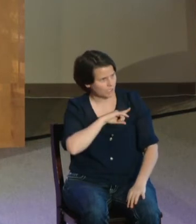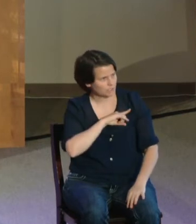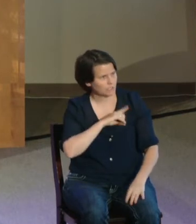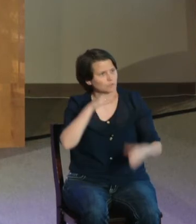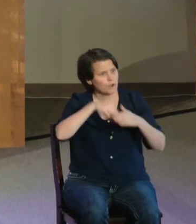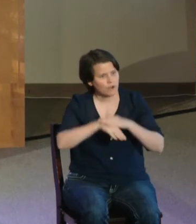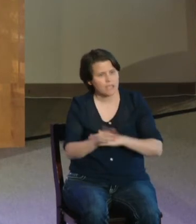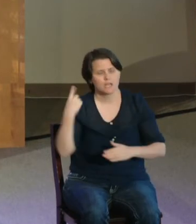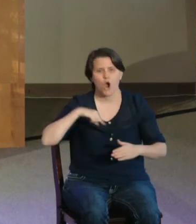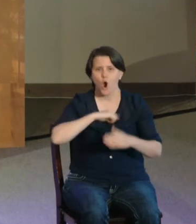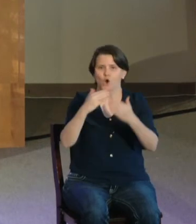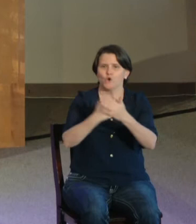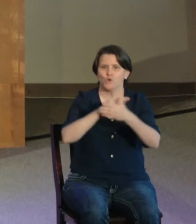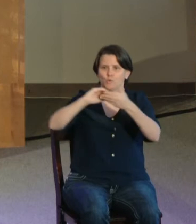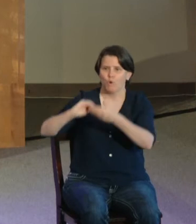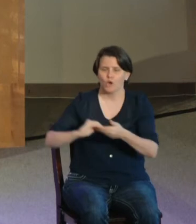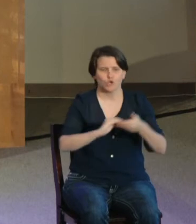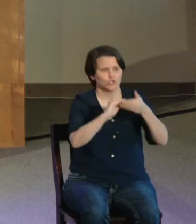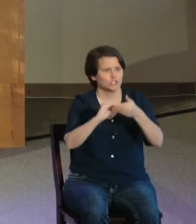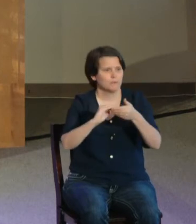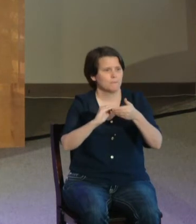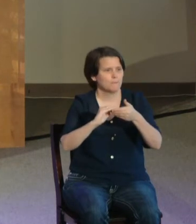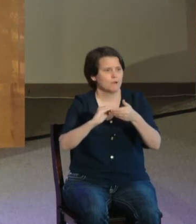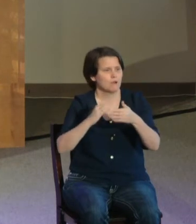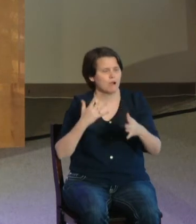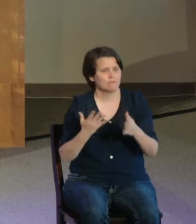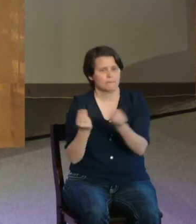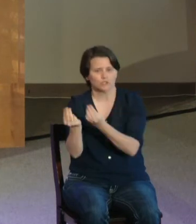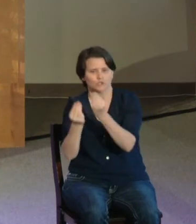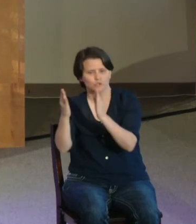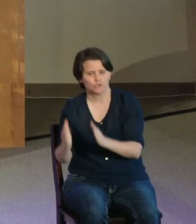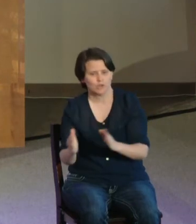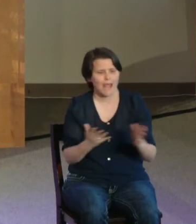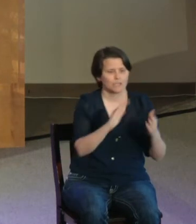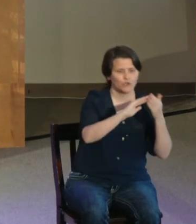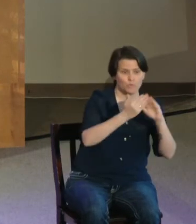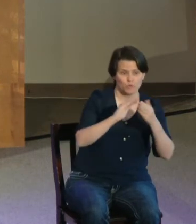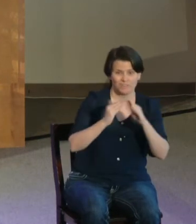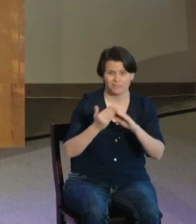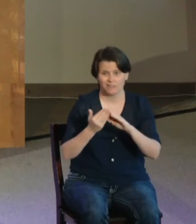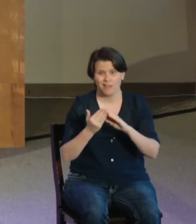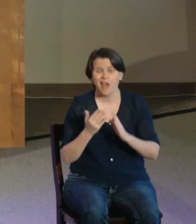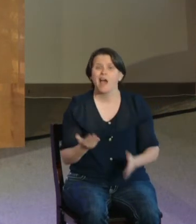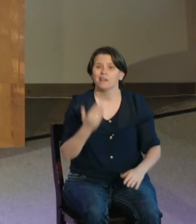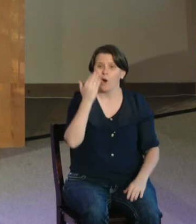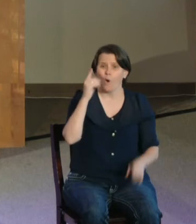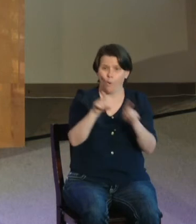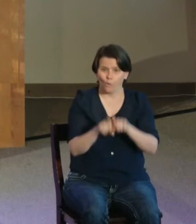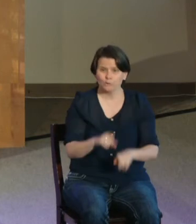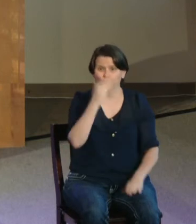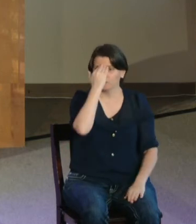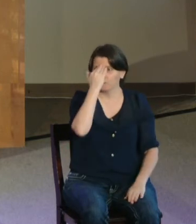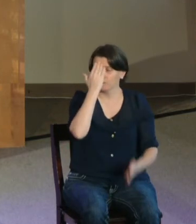new partnership of minister and community. And I'm also aware that some of you